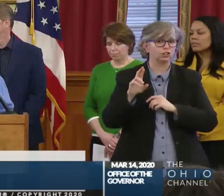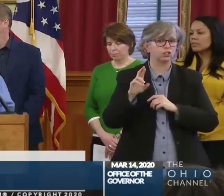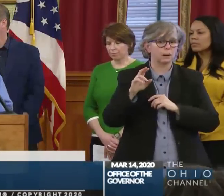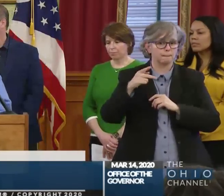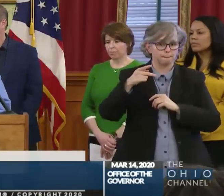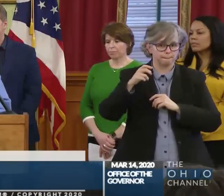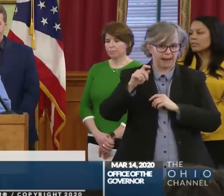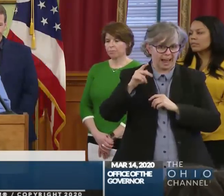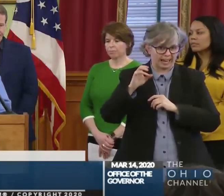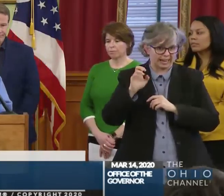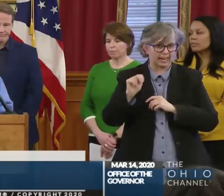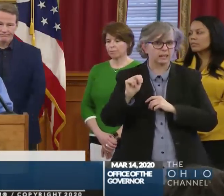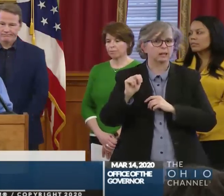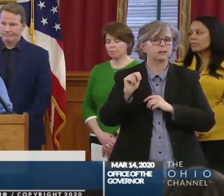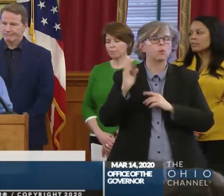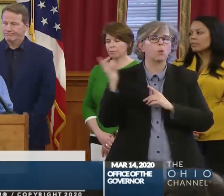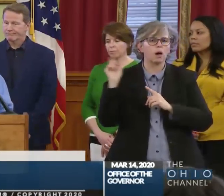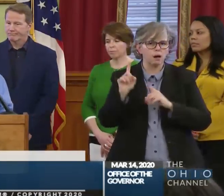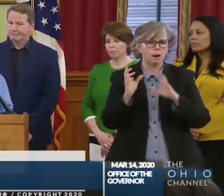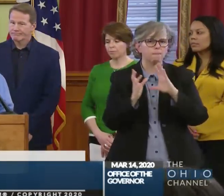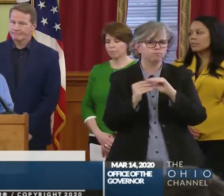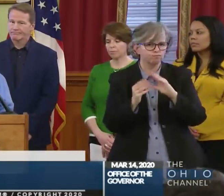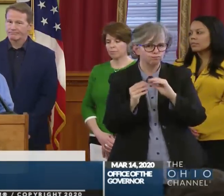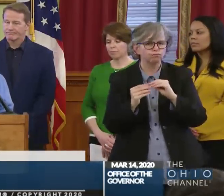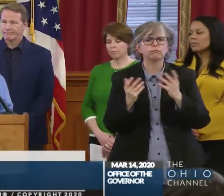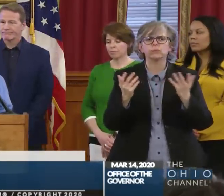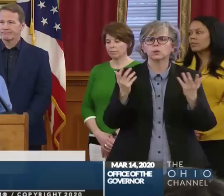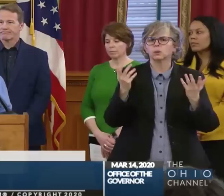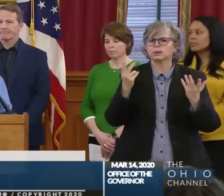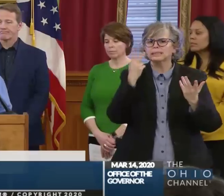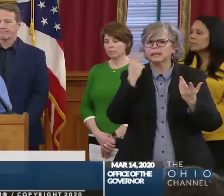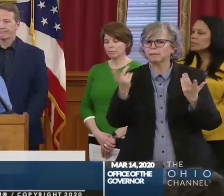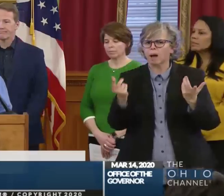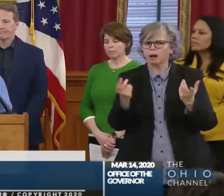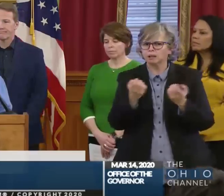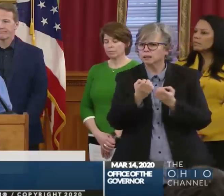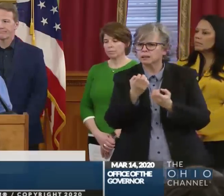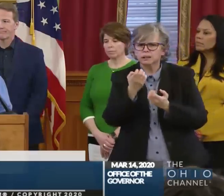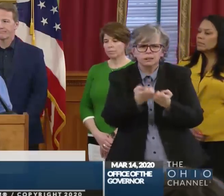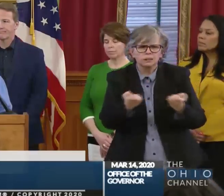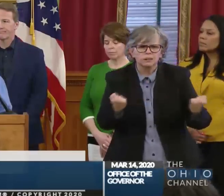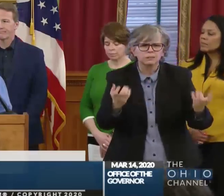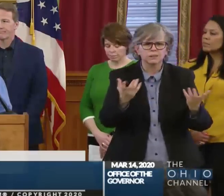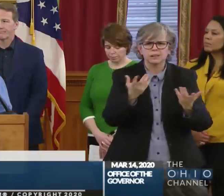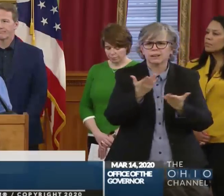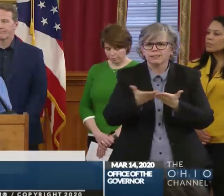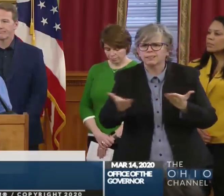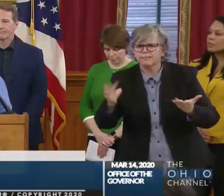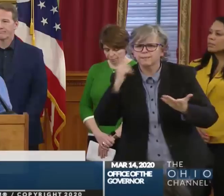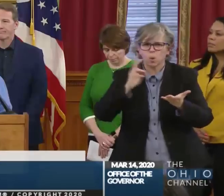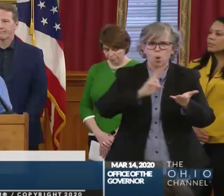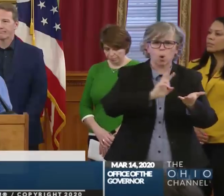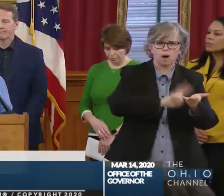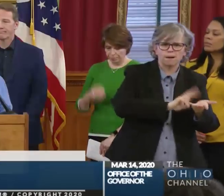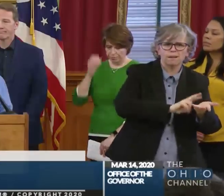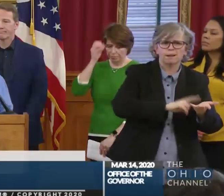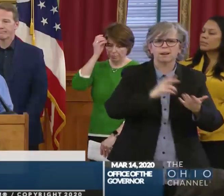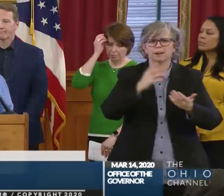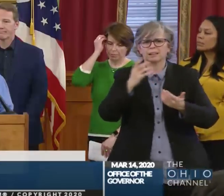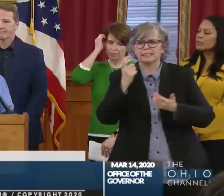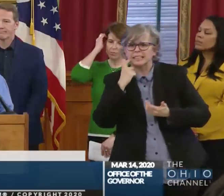view of what we're seeing in supplies. But our request to the veterinarians and a request to the